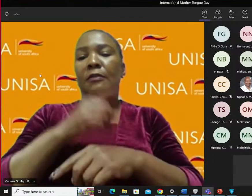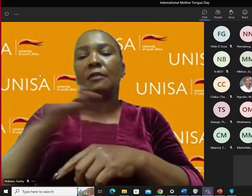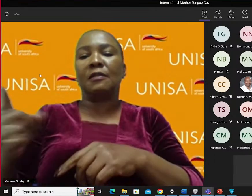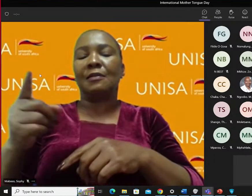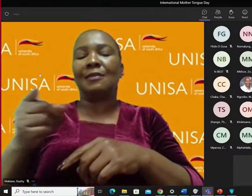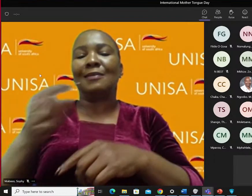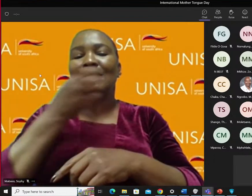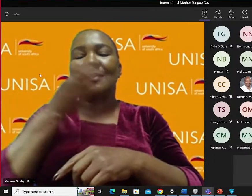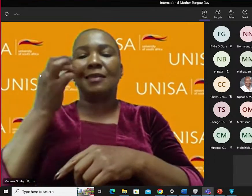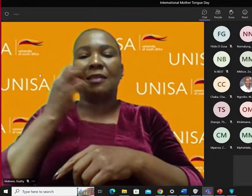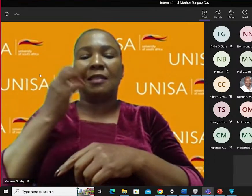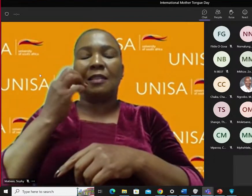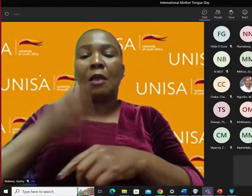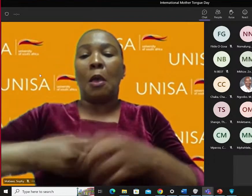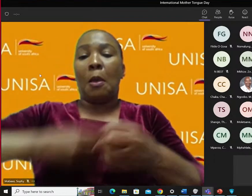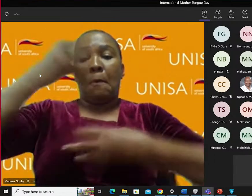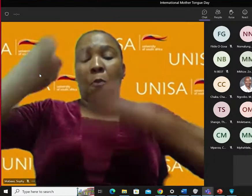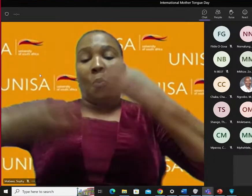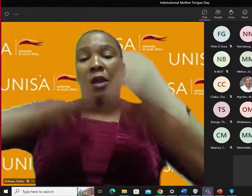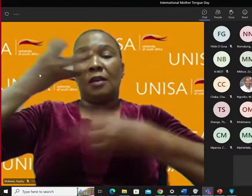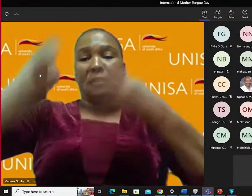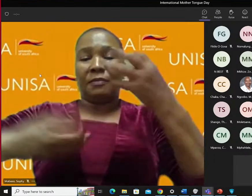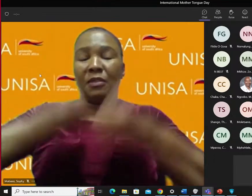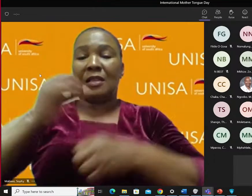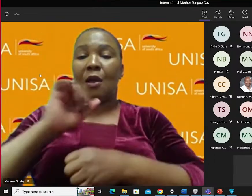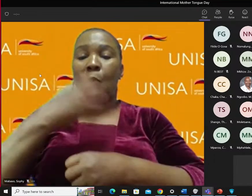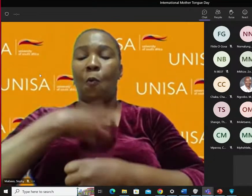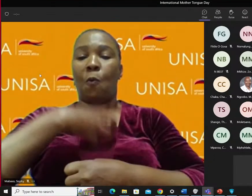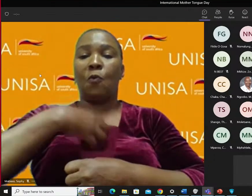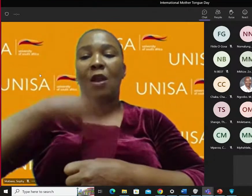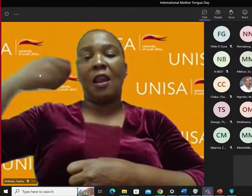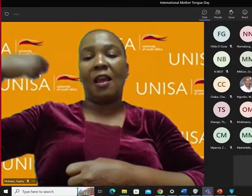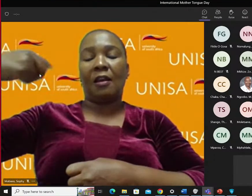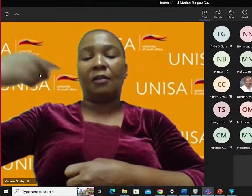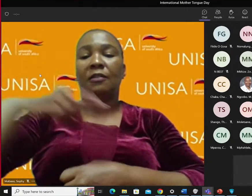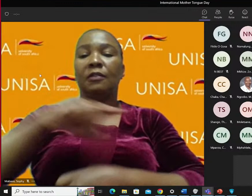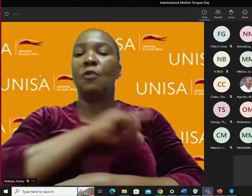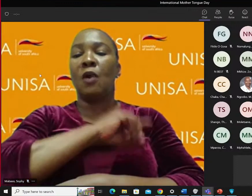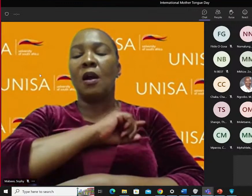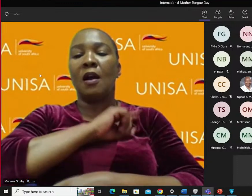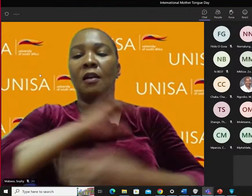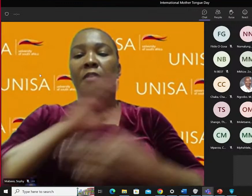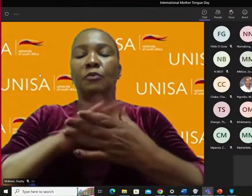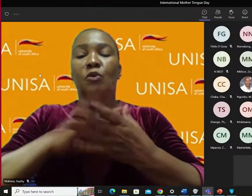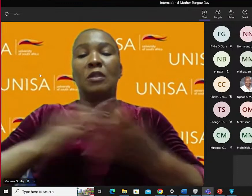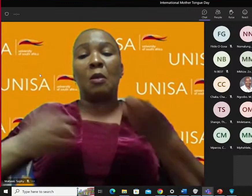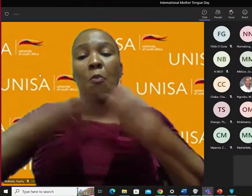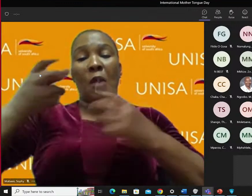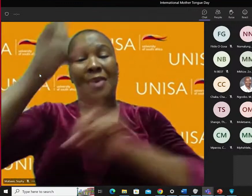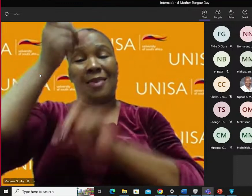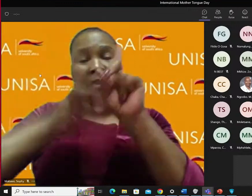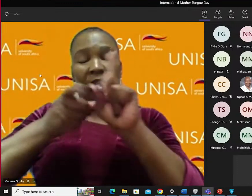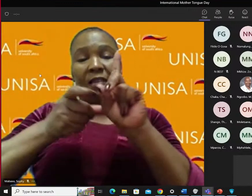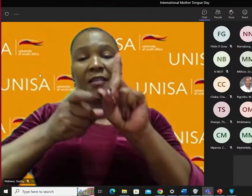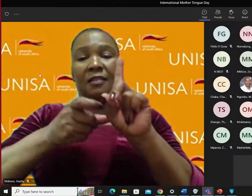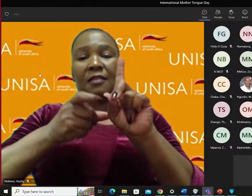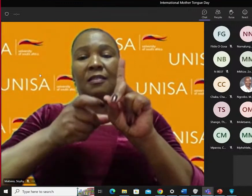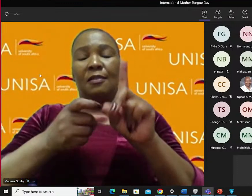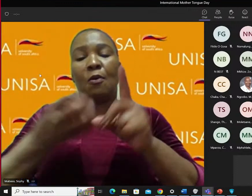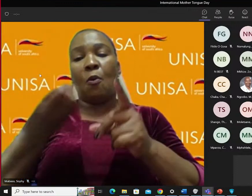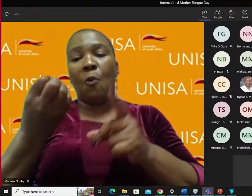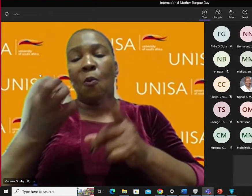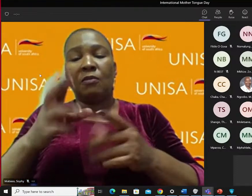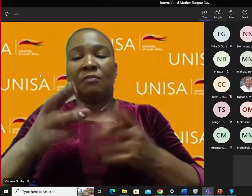the poems in their languages, because in poet, or in some of